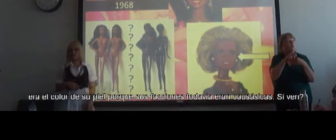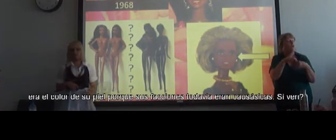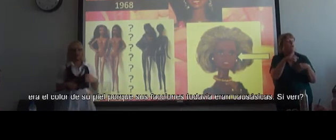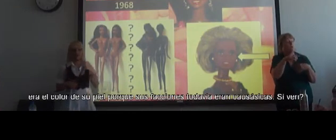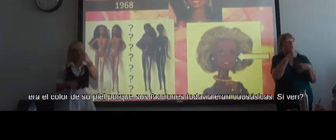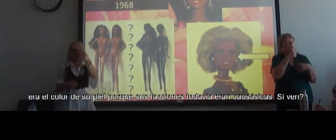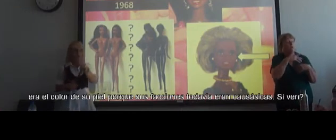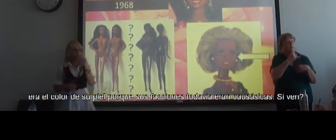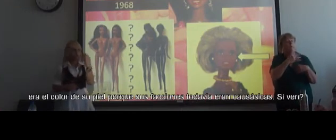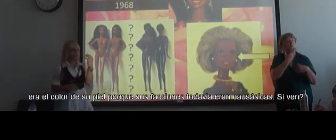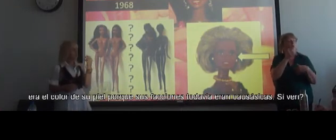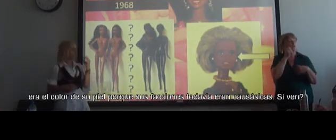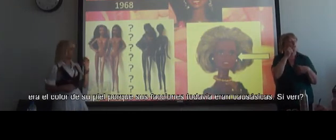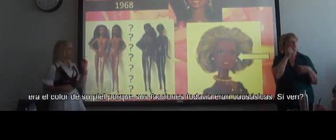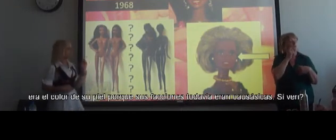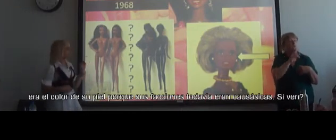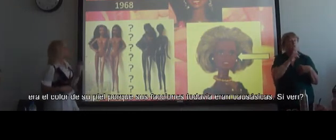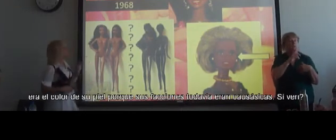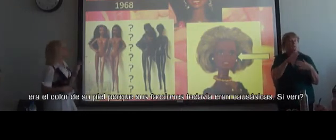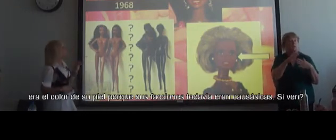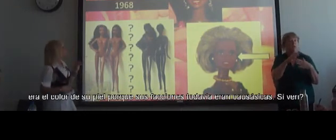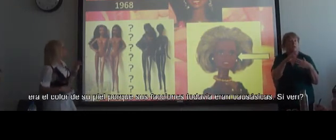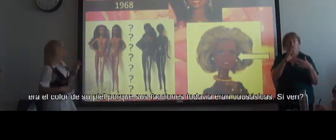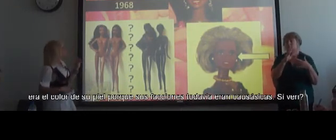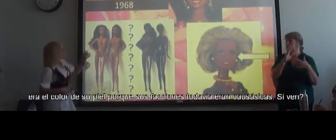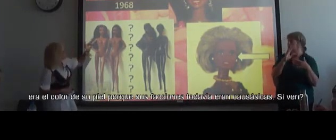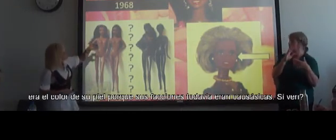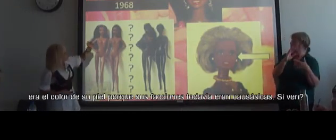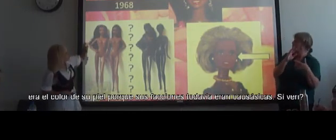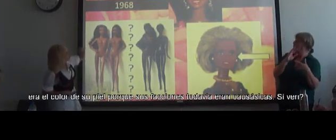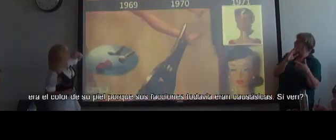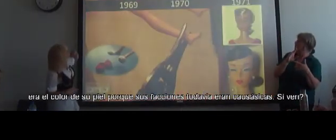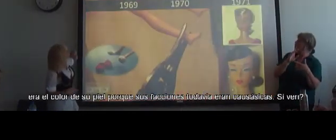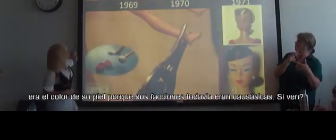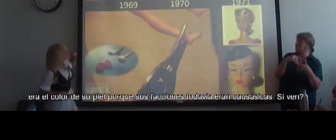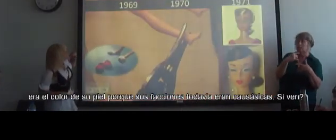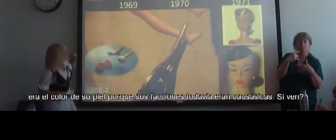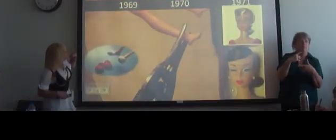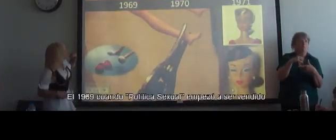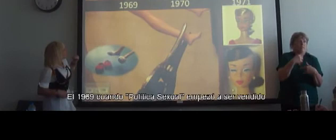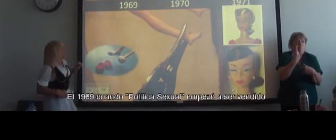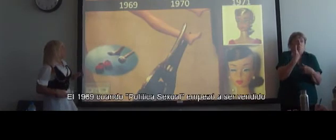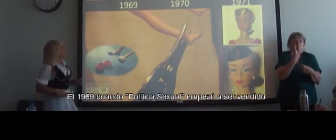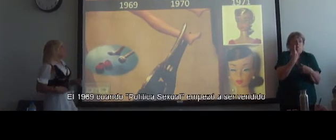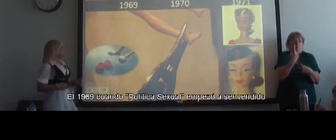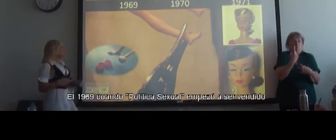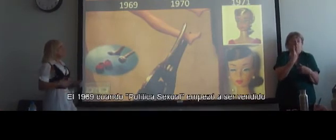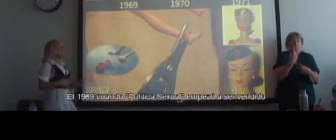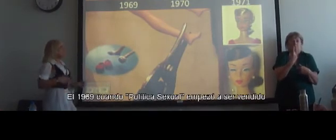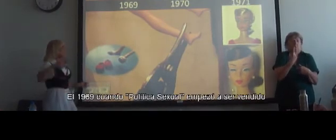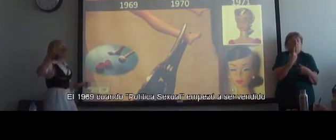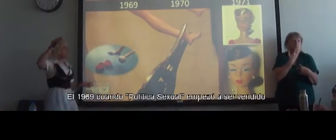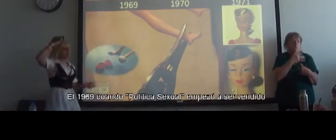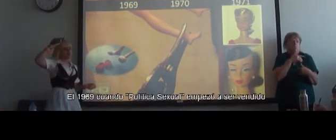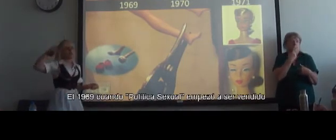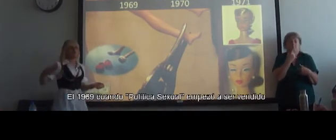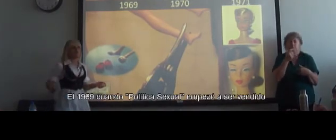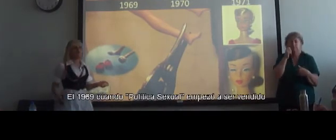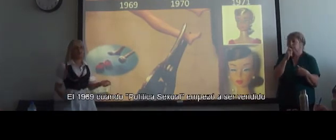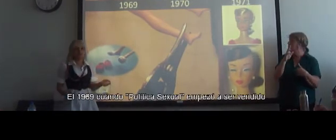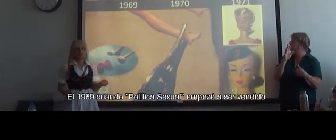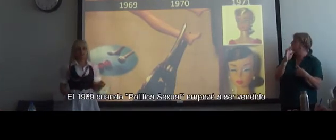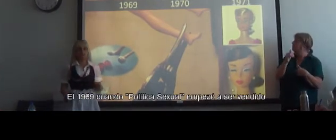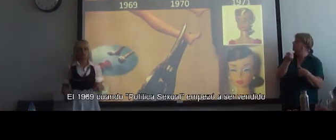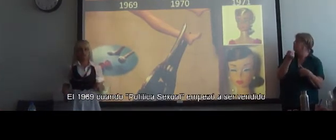of her skin, because her factions still were Caucasians. Simple. In 1969, when